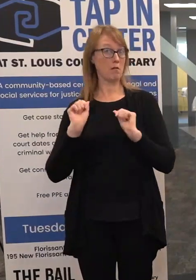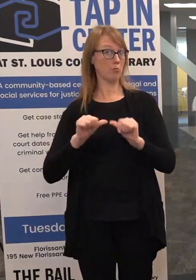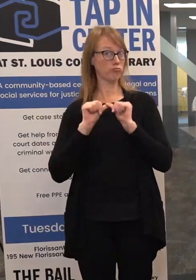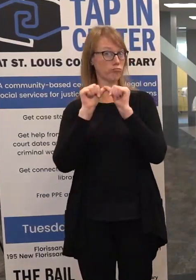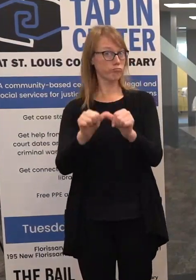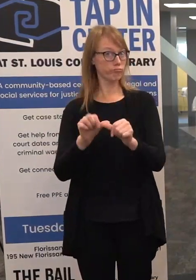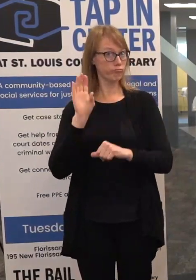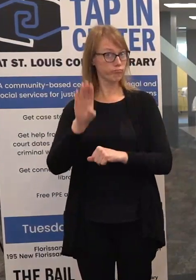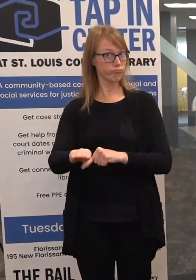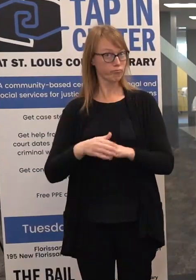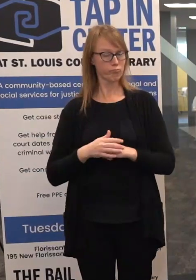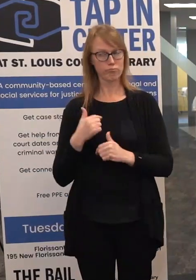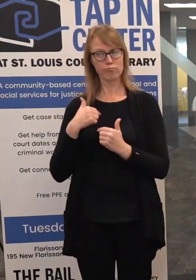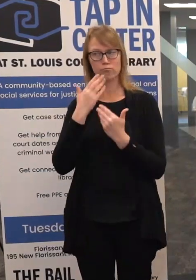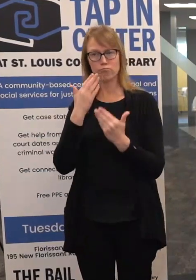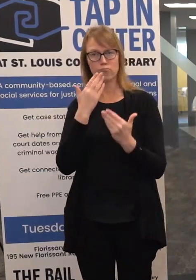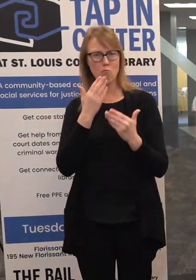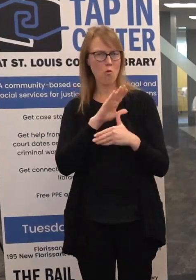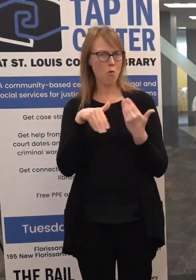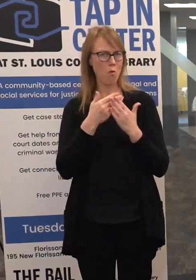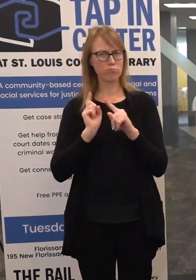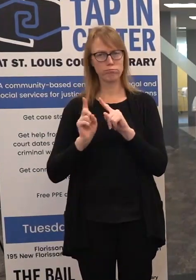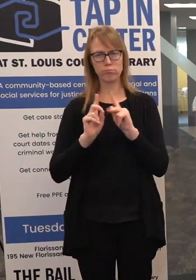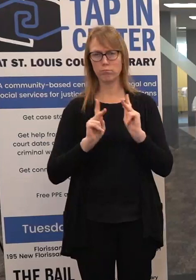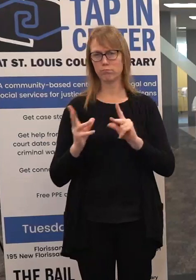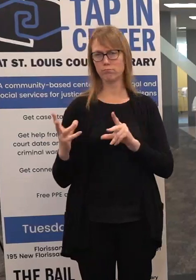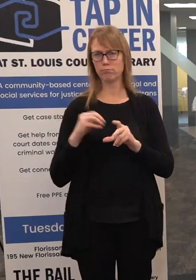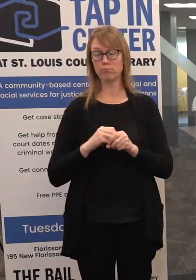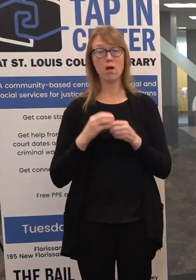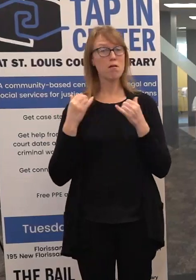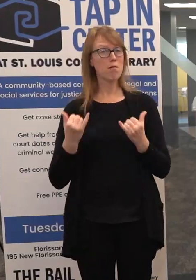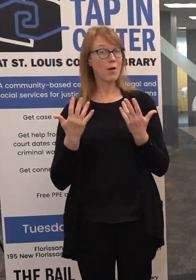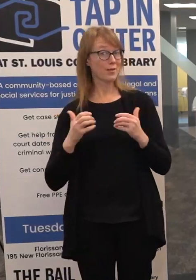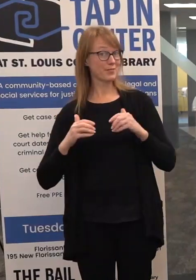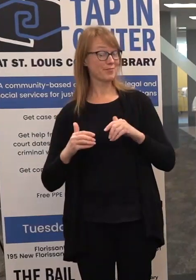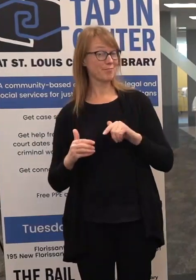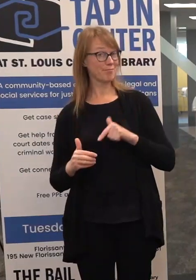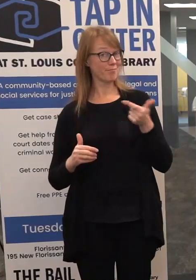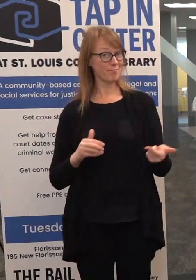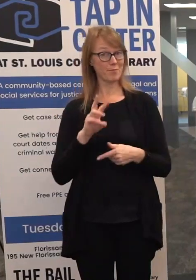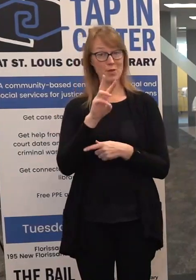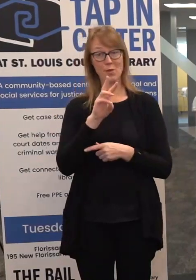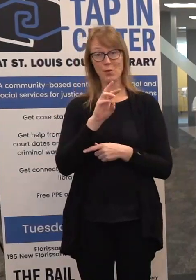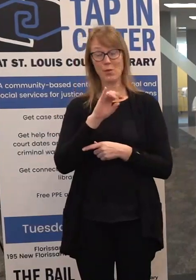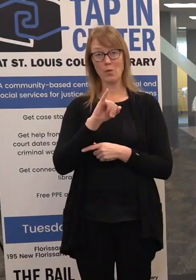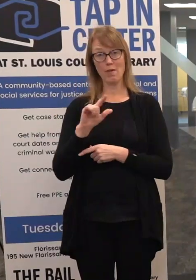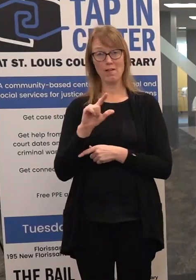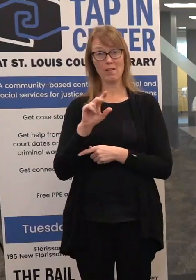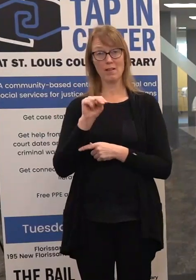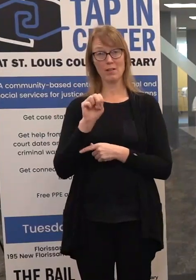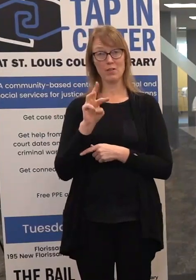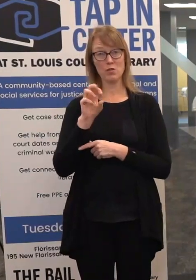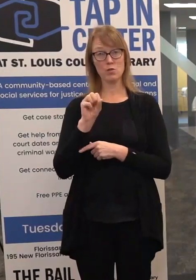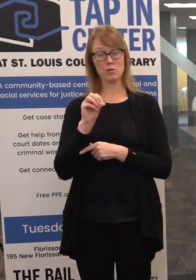partners in criminal justice system reform efforts. And this time, I'd like to turn the program over to Will Newsom, the manager of the Bell Project